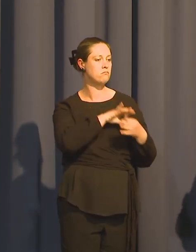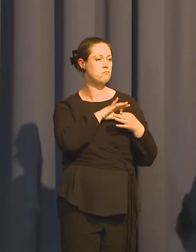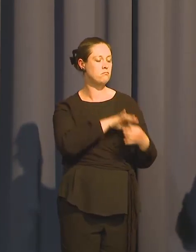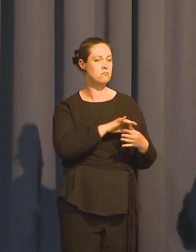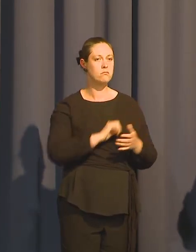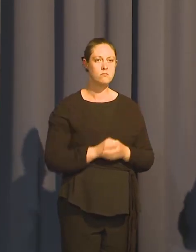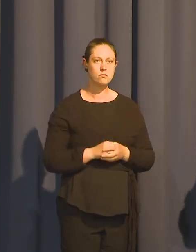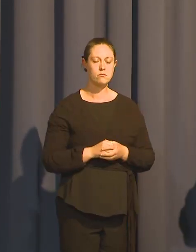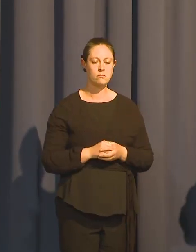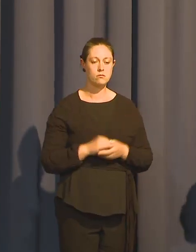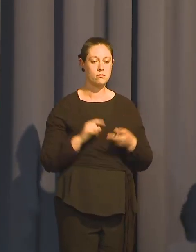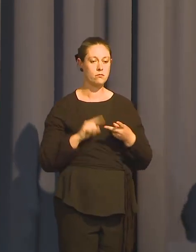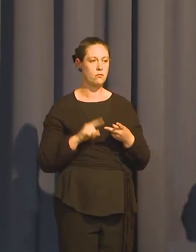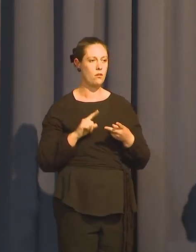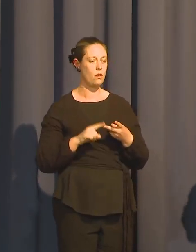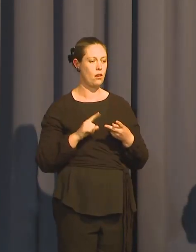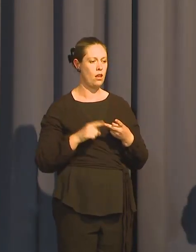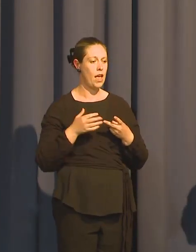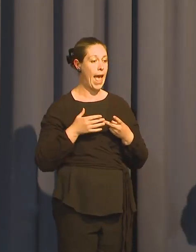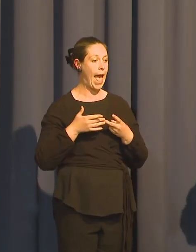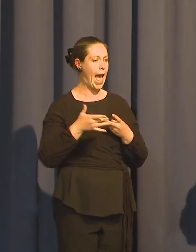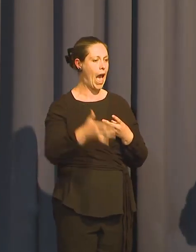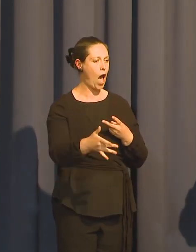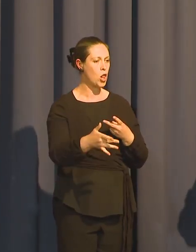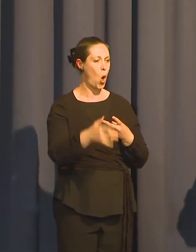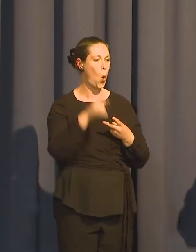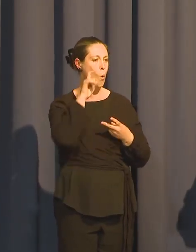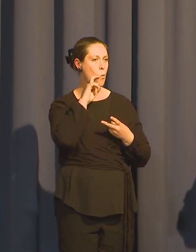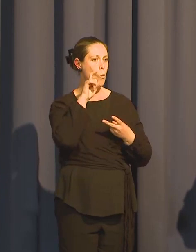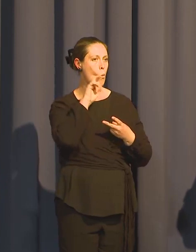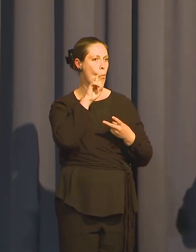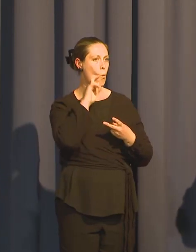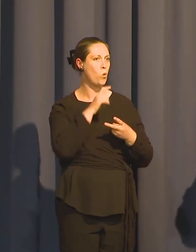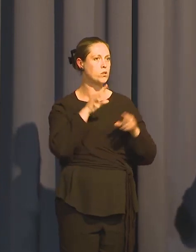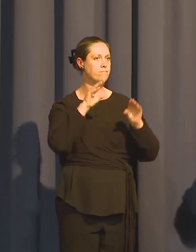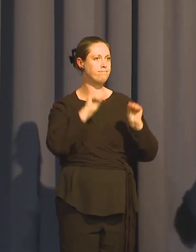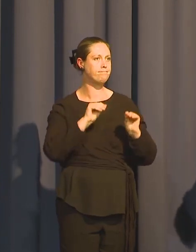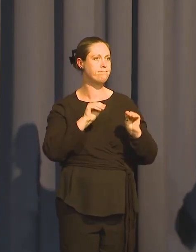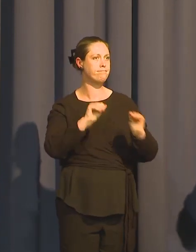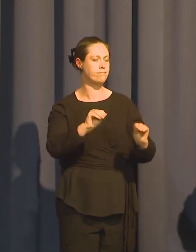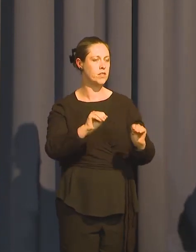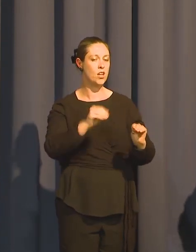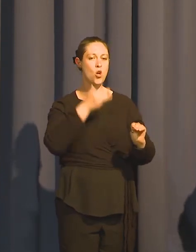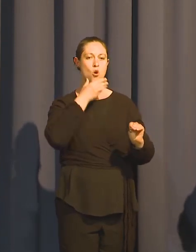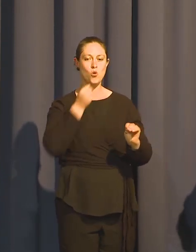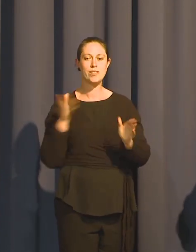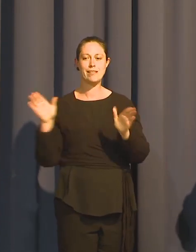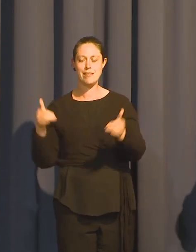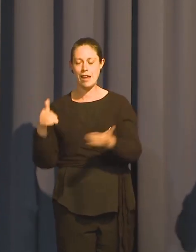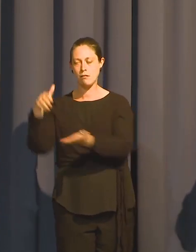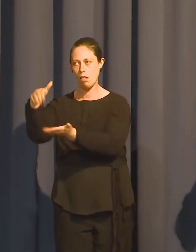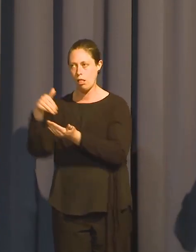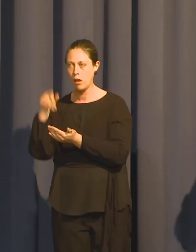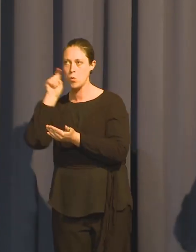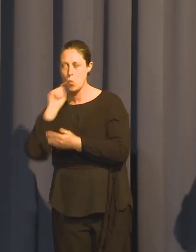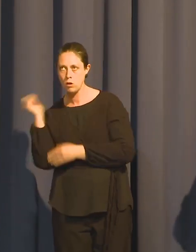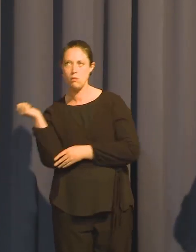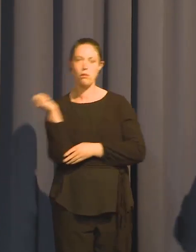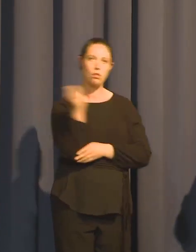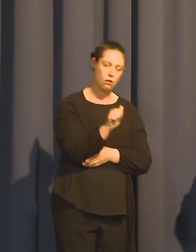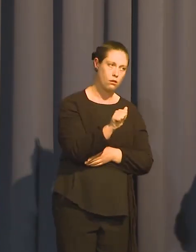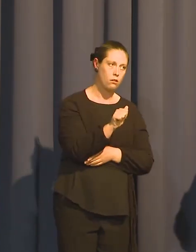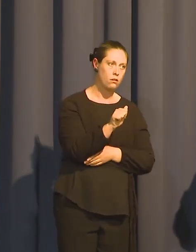Secondly, how much longer will the current situation last with having to travel to tanks to collect your drinking and cooking water in